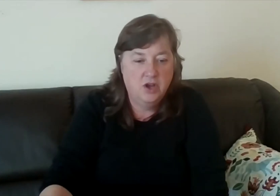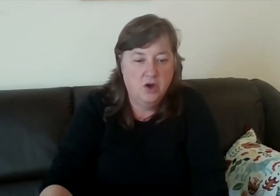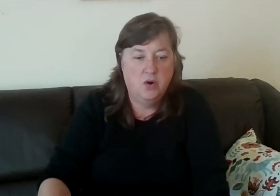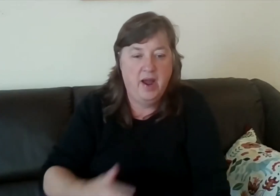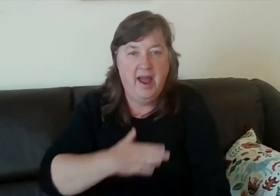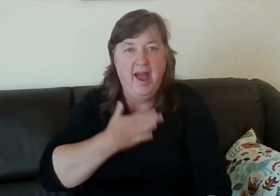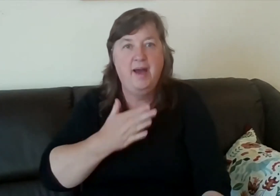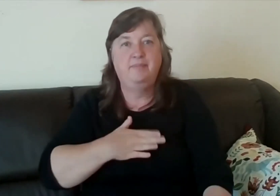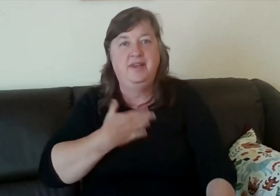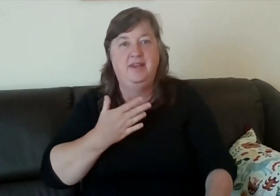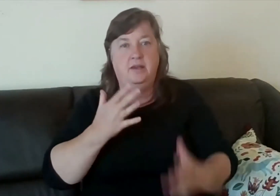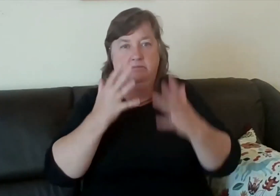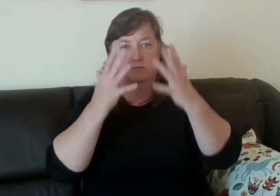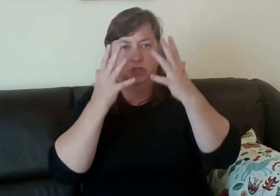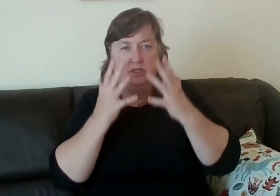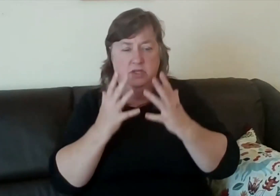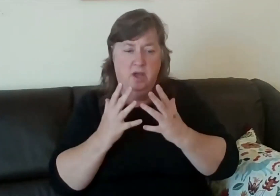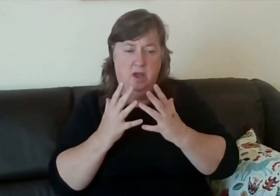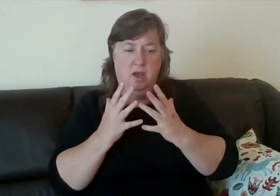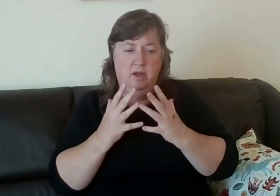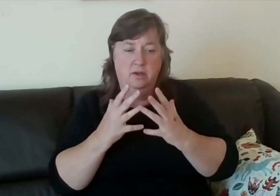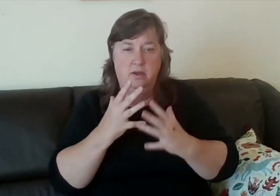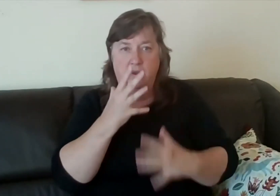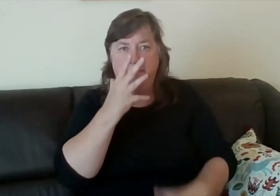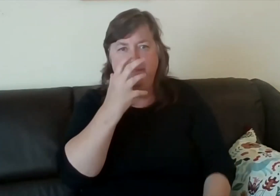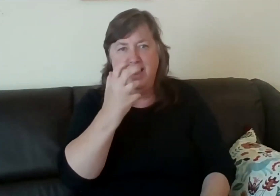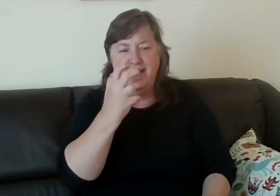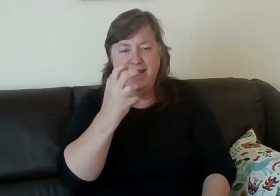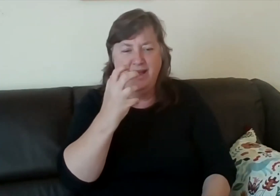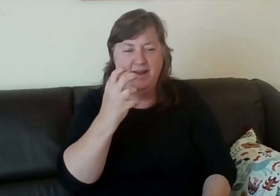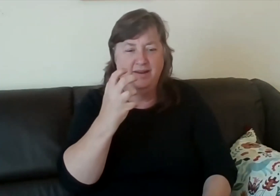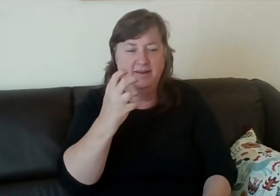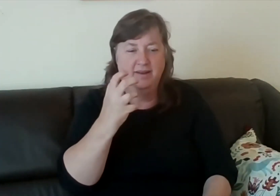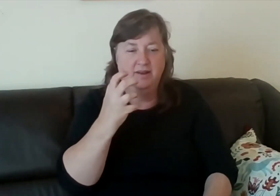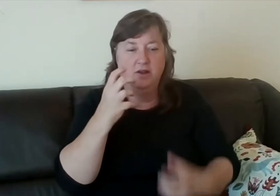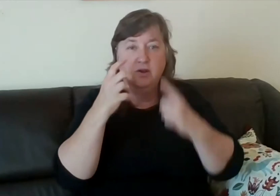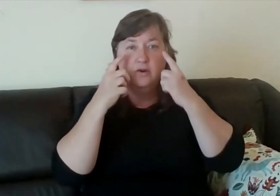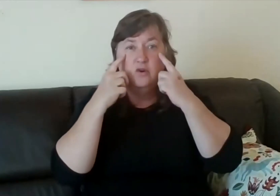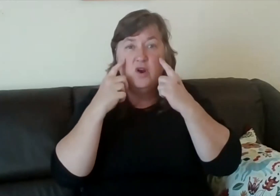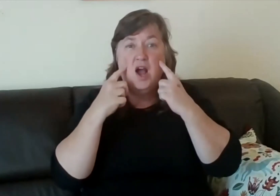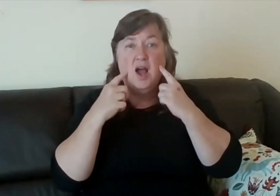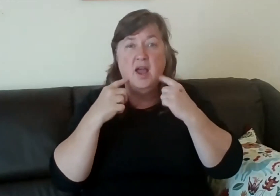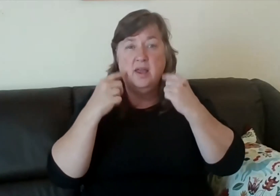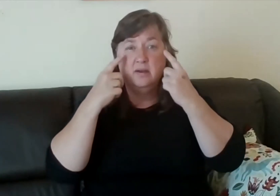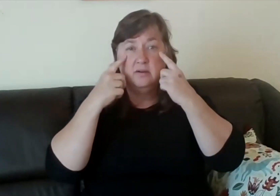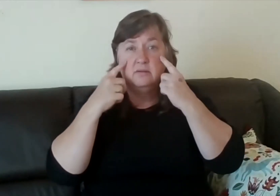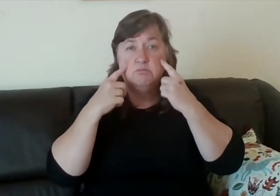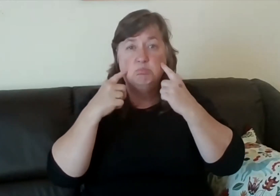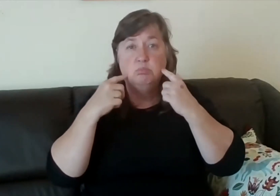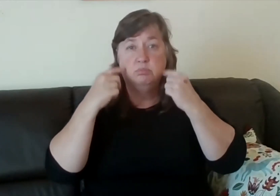So happy, sad, mad, cry,